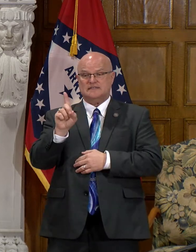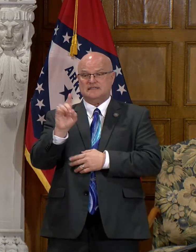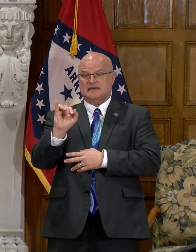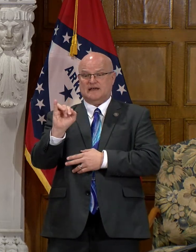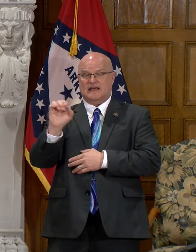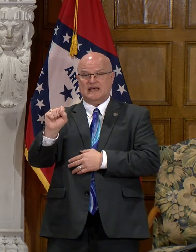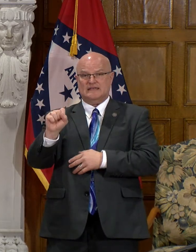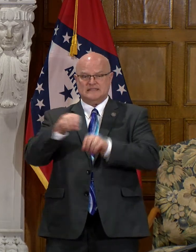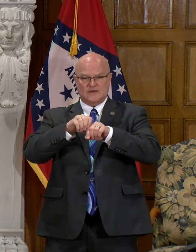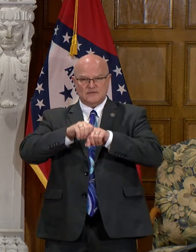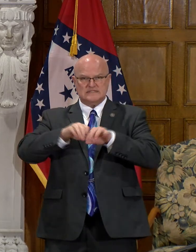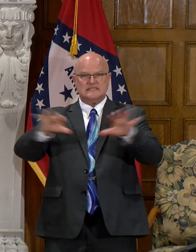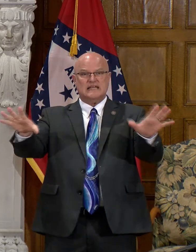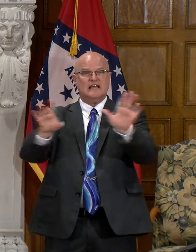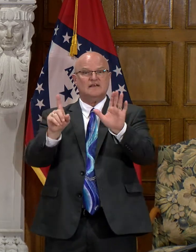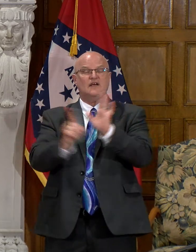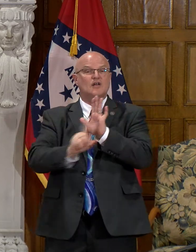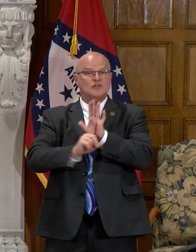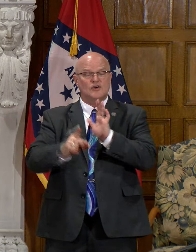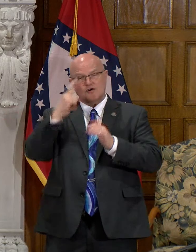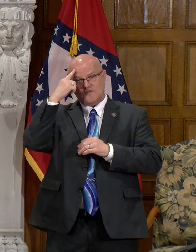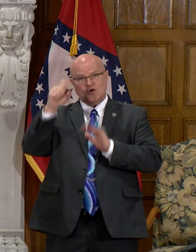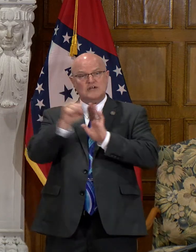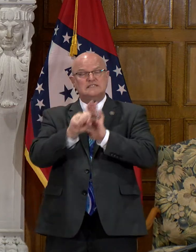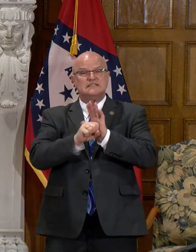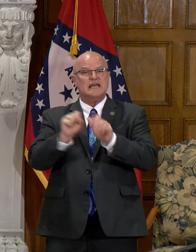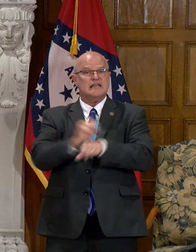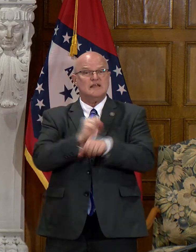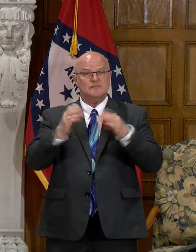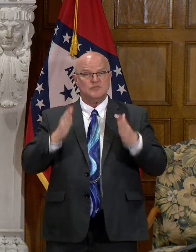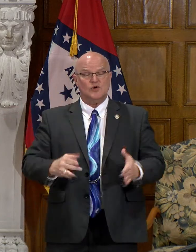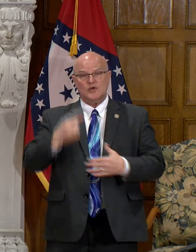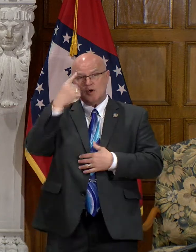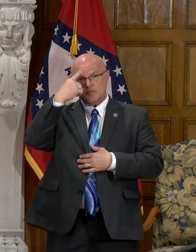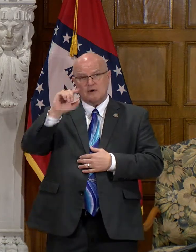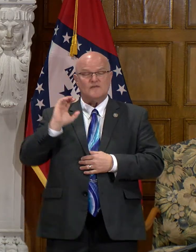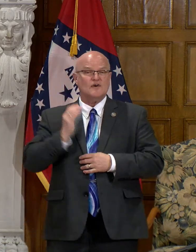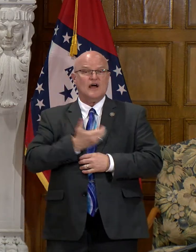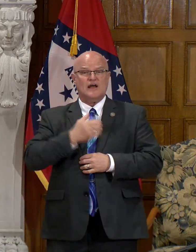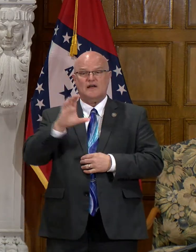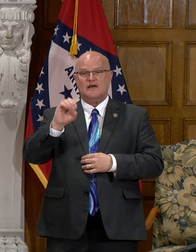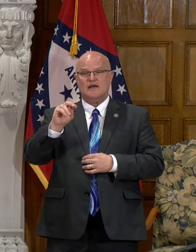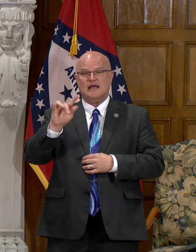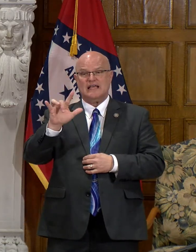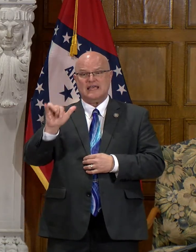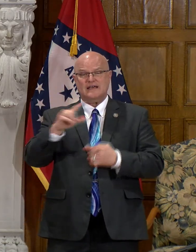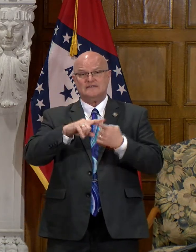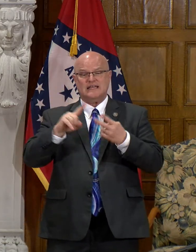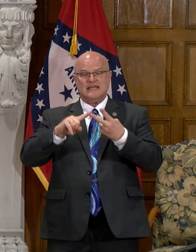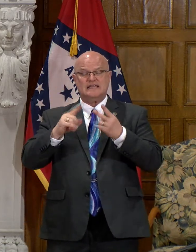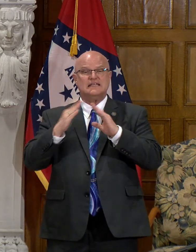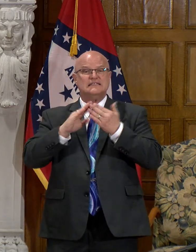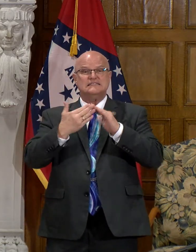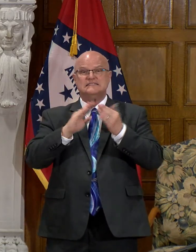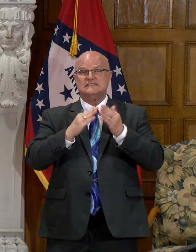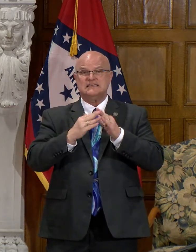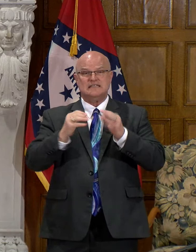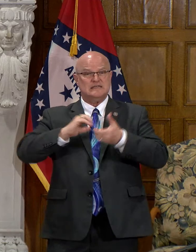sending out an alert to state employees, but also to our county and city government partners,